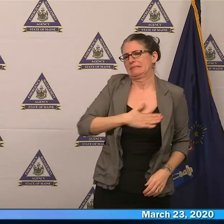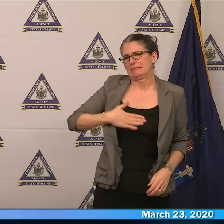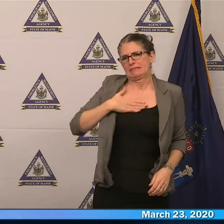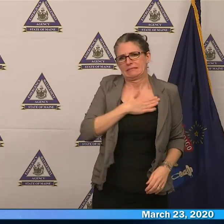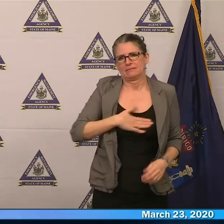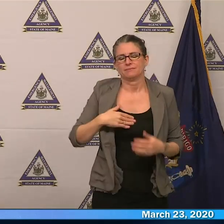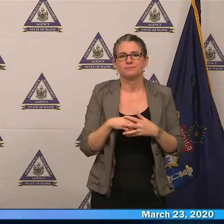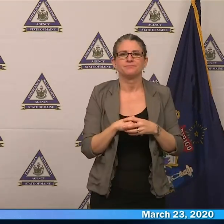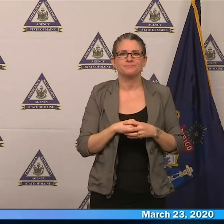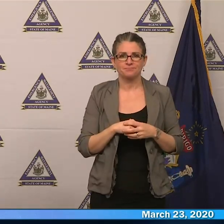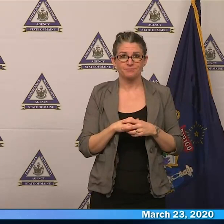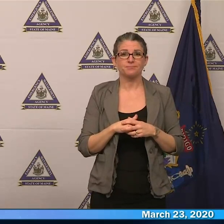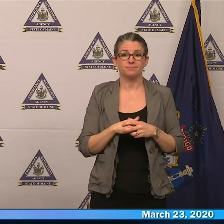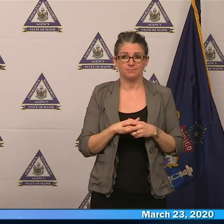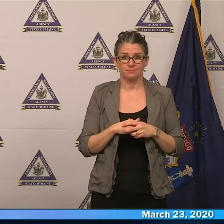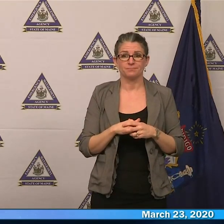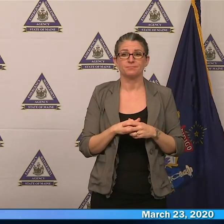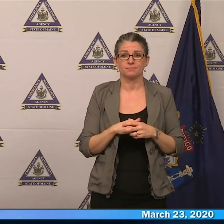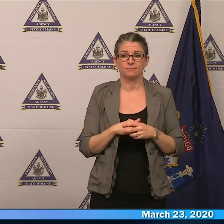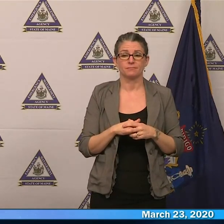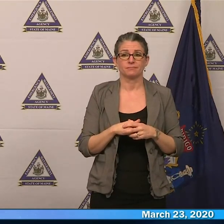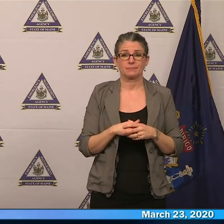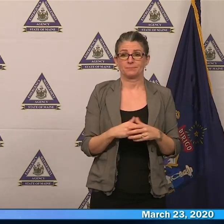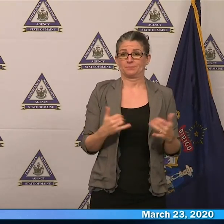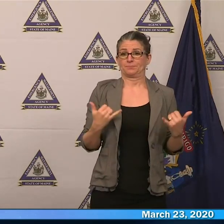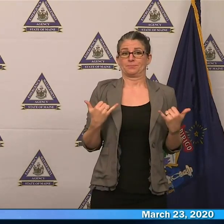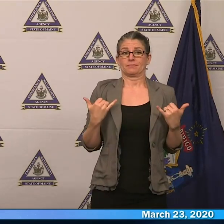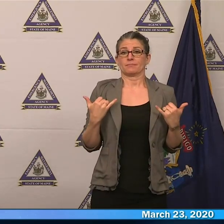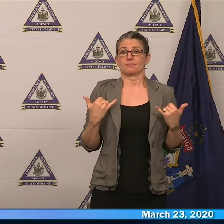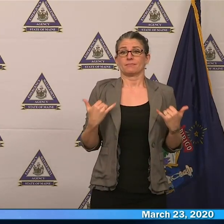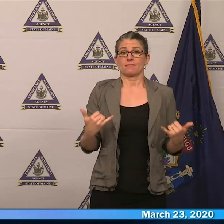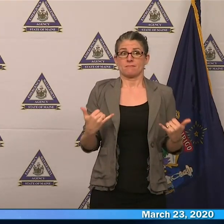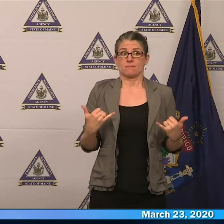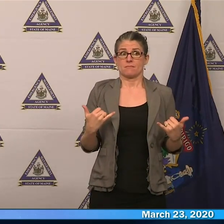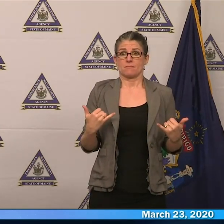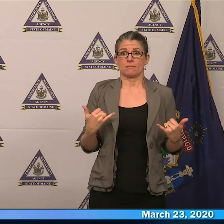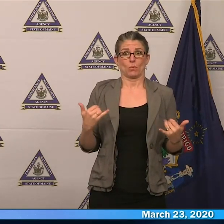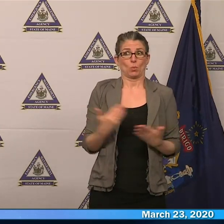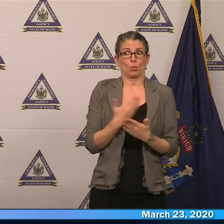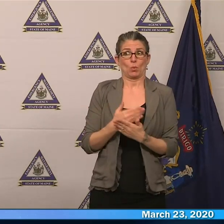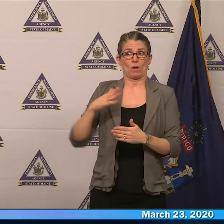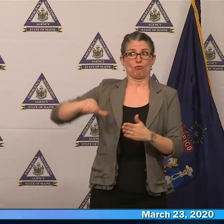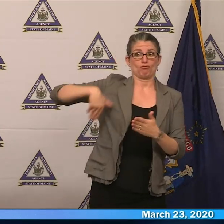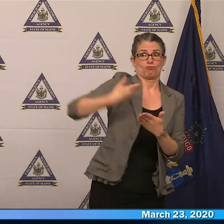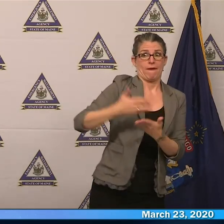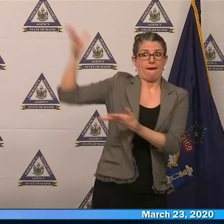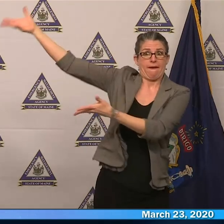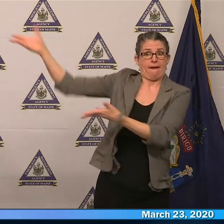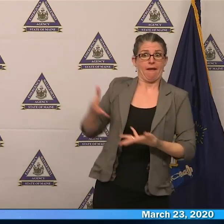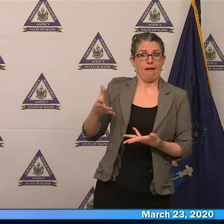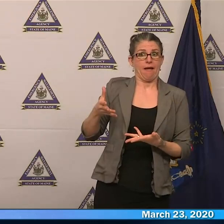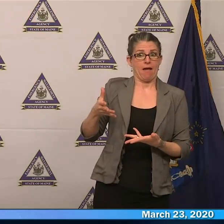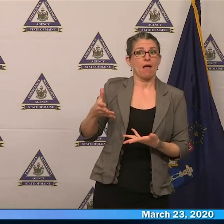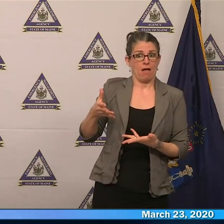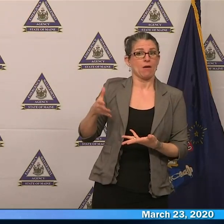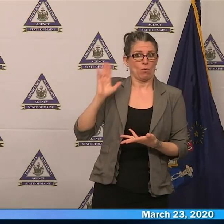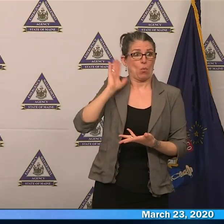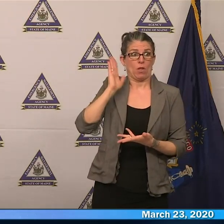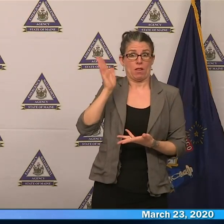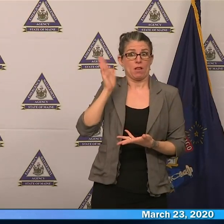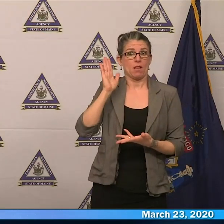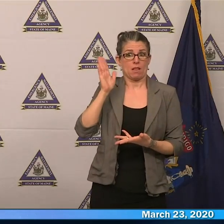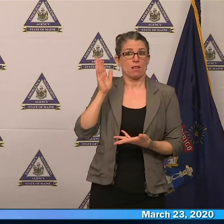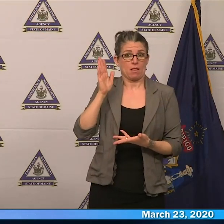we expect to receive the following distributions of protective equipment from the Strategic National